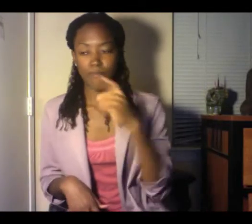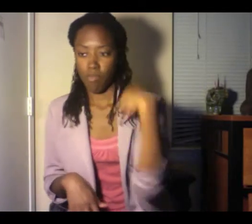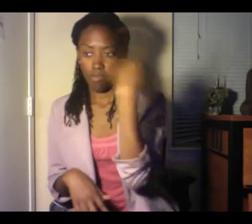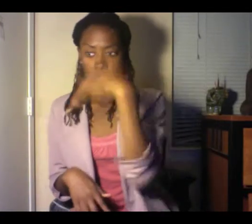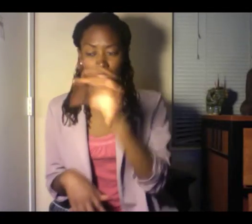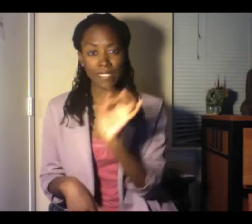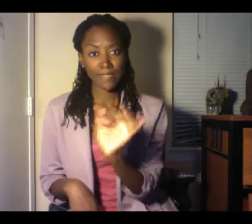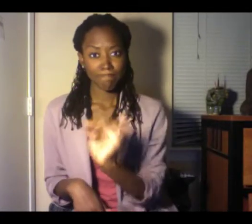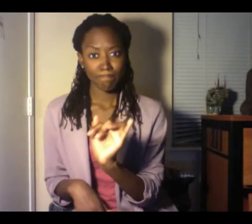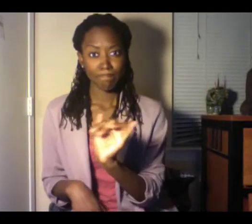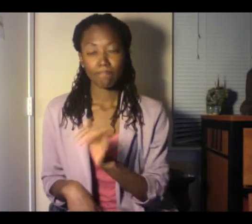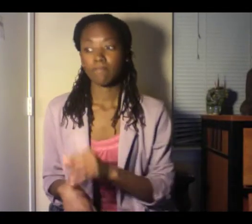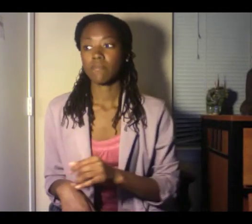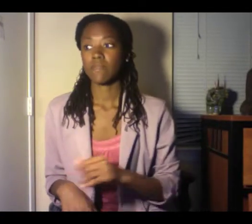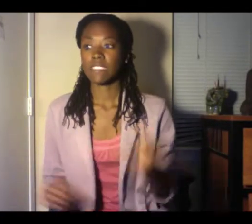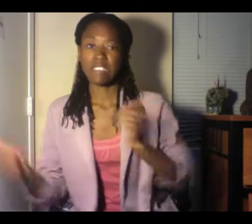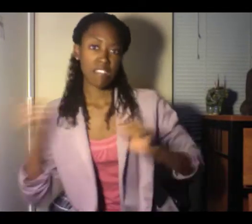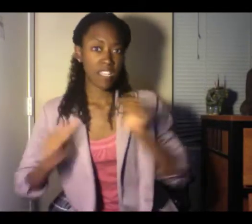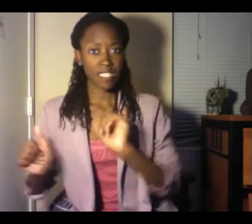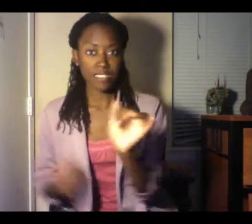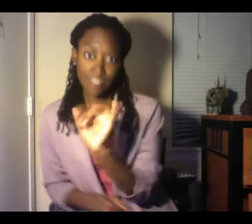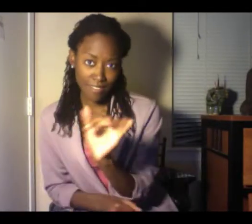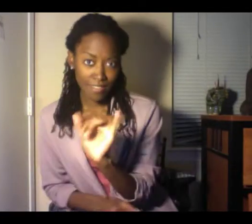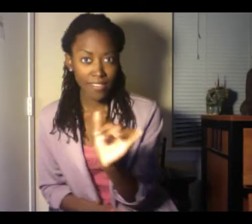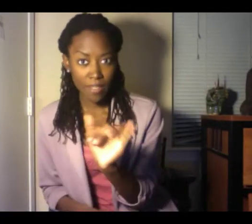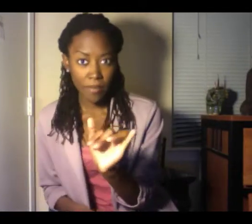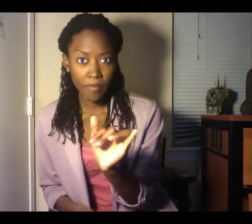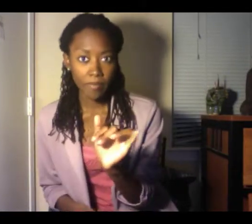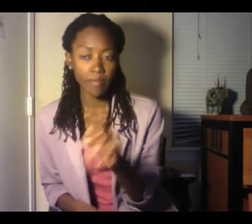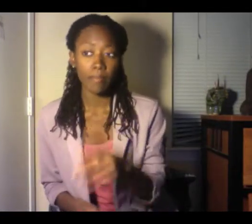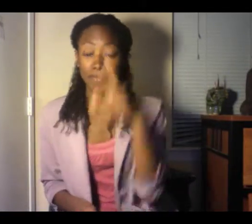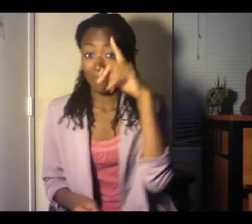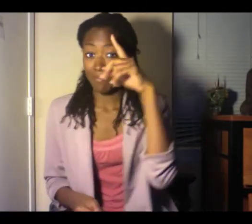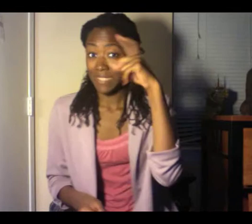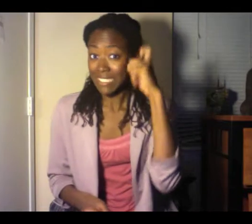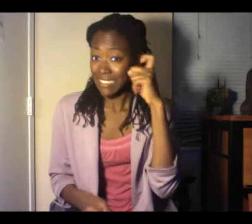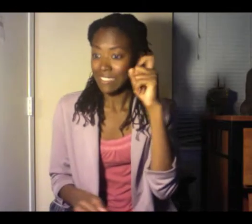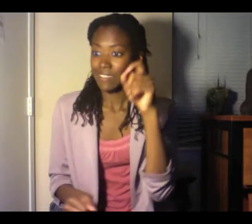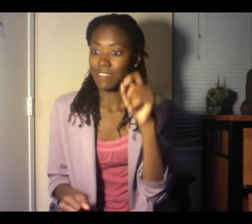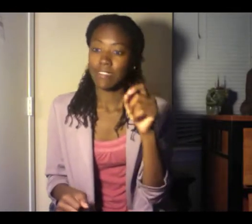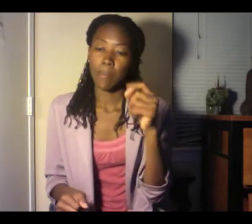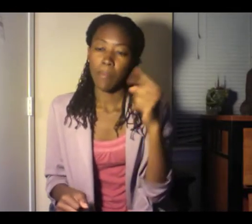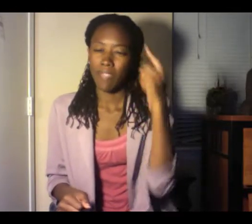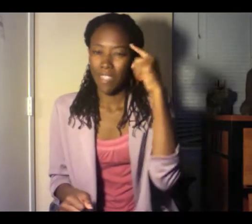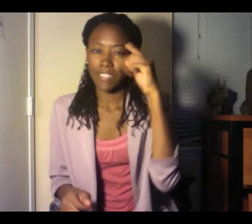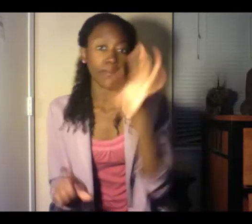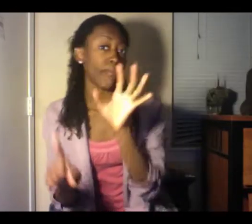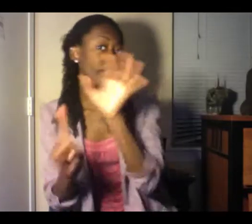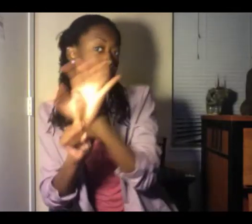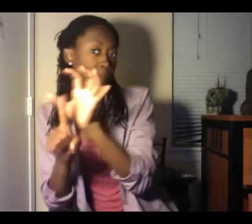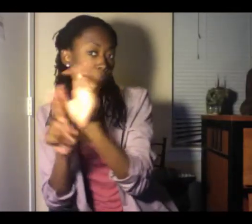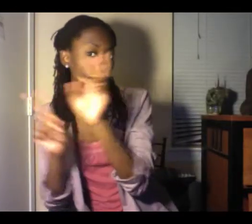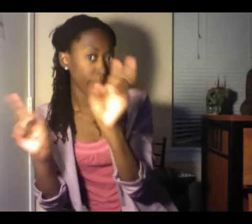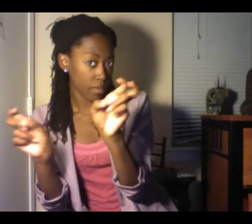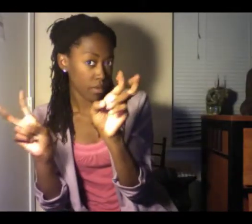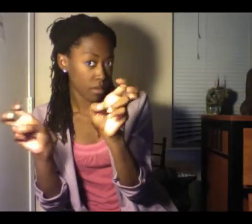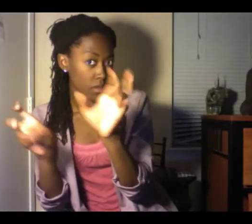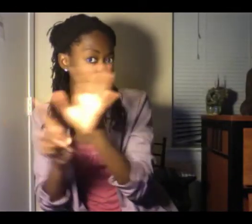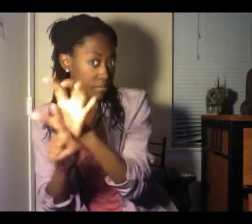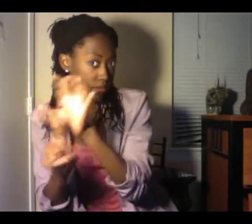just like their peers whom they perceive as popular. Being different, especially different enough to have an